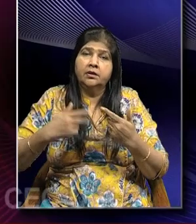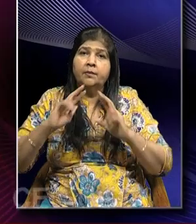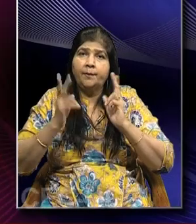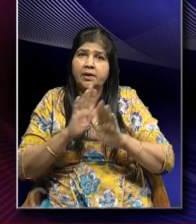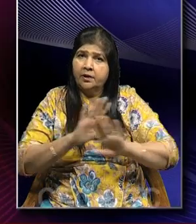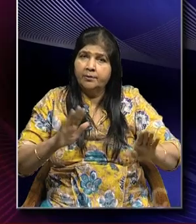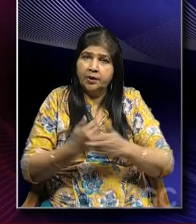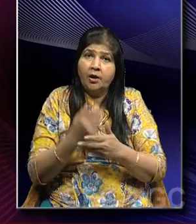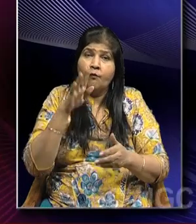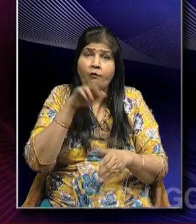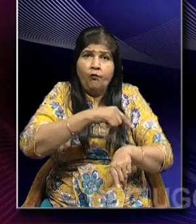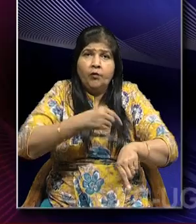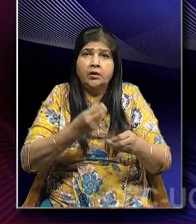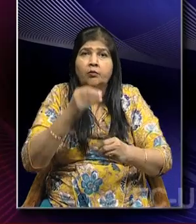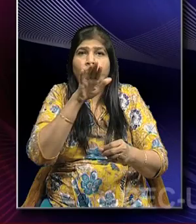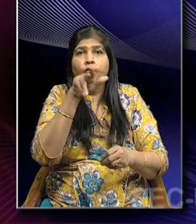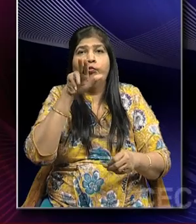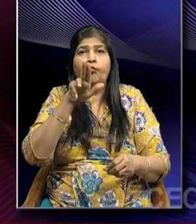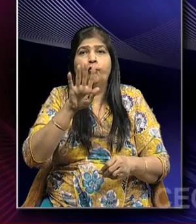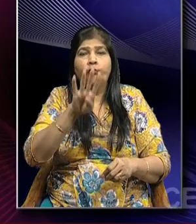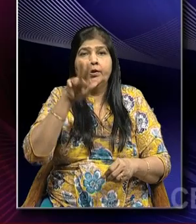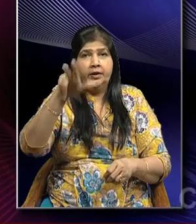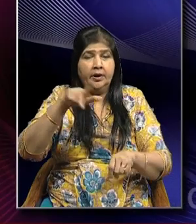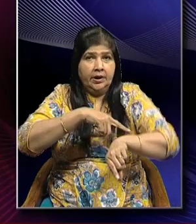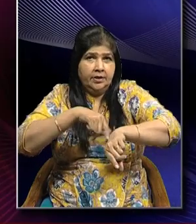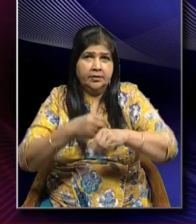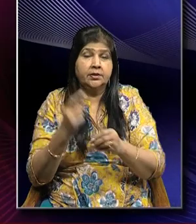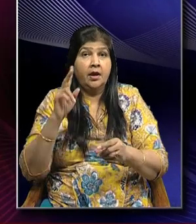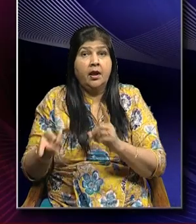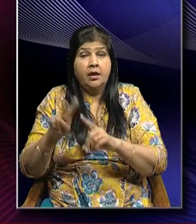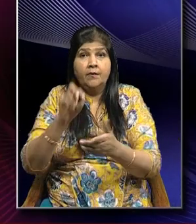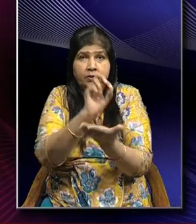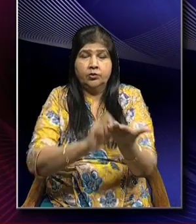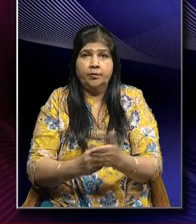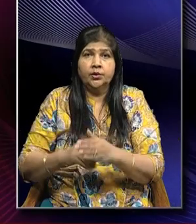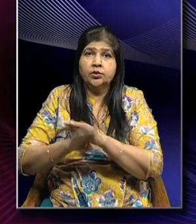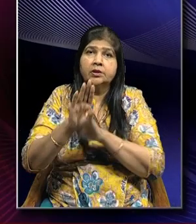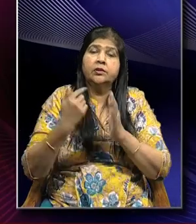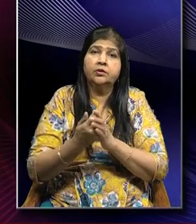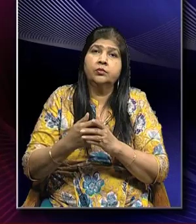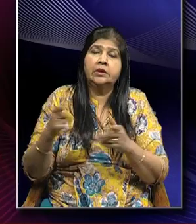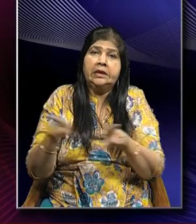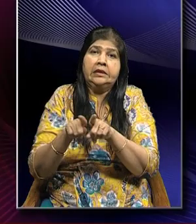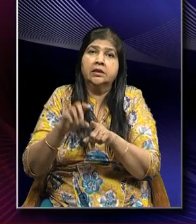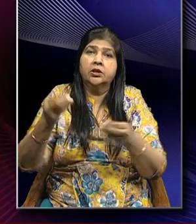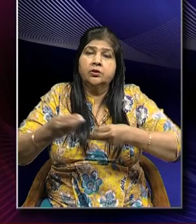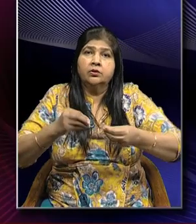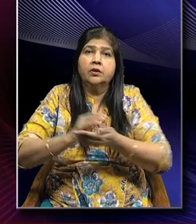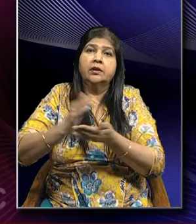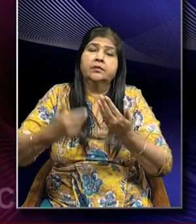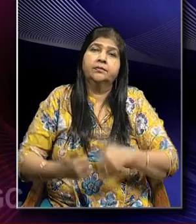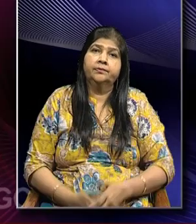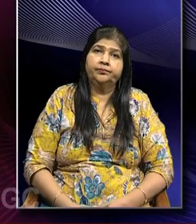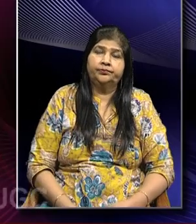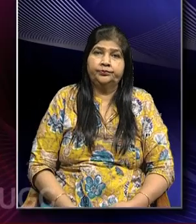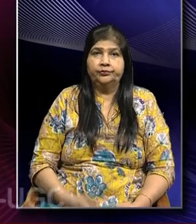meeting, within 48 hours it need to be, the revised copy need to be sent to the concerned stock exchange. So